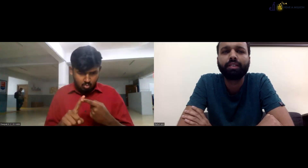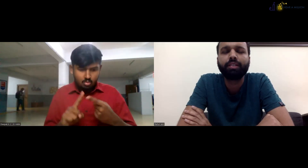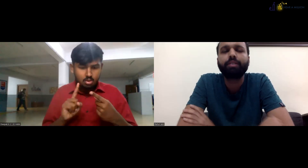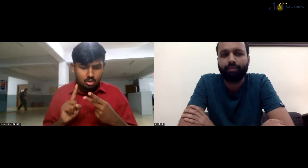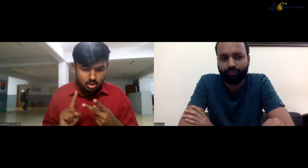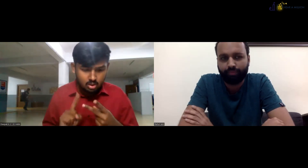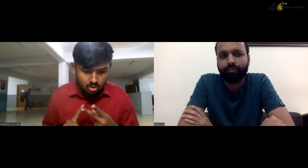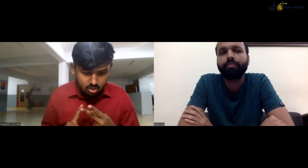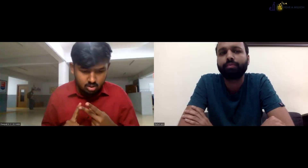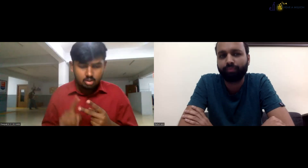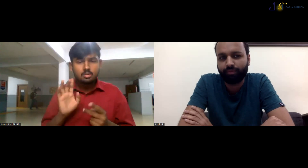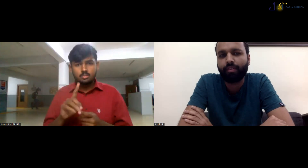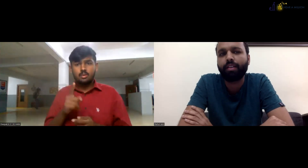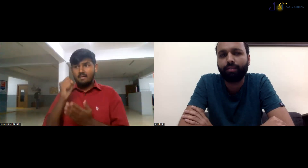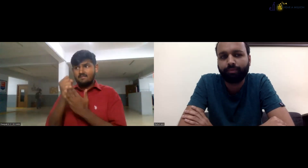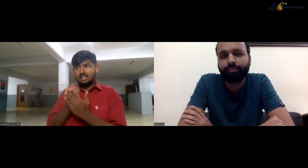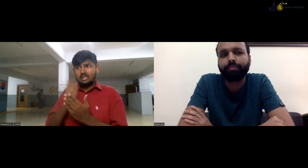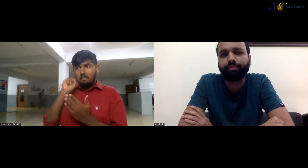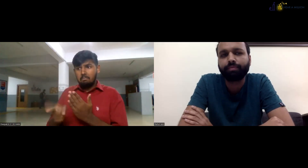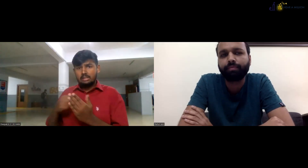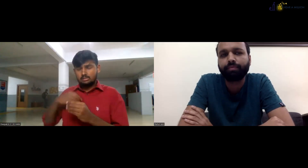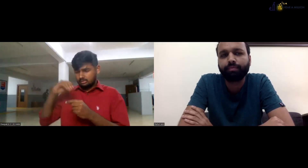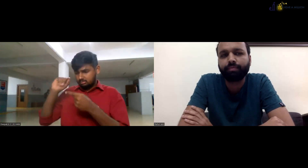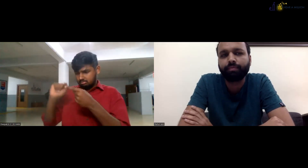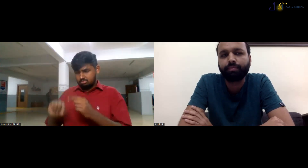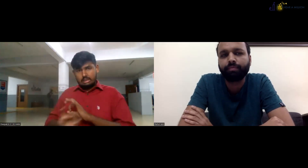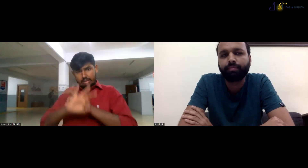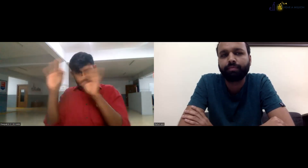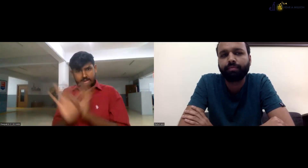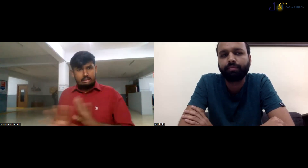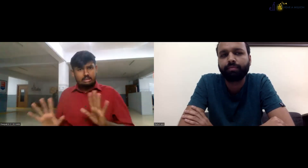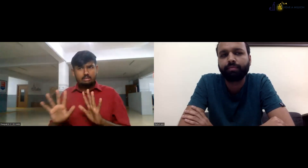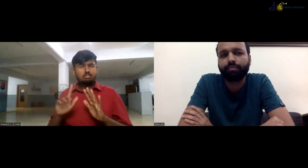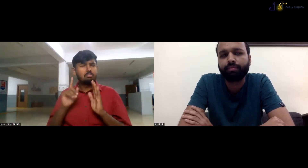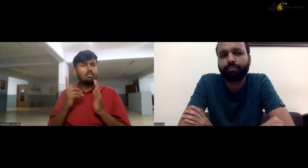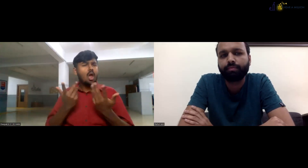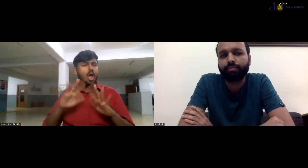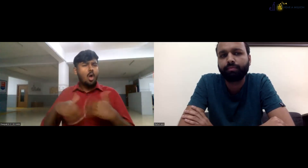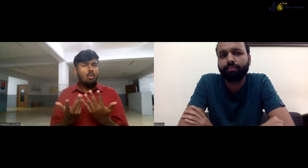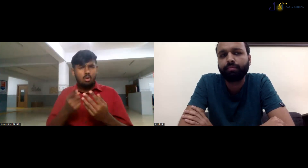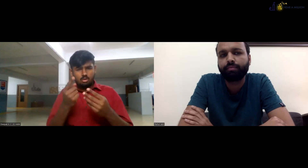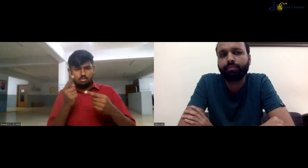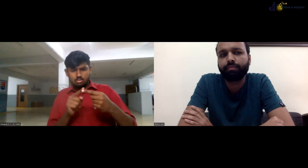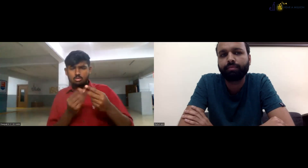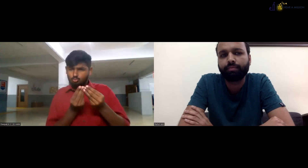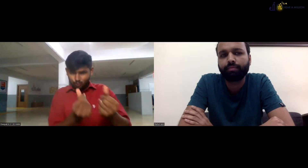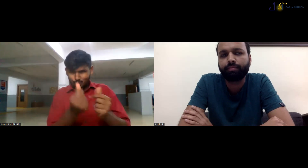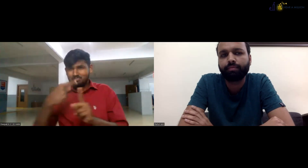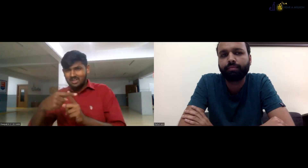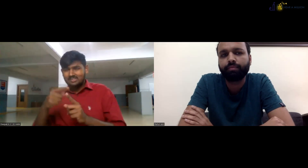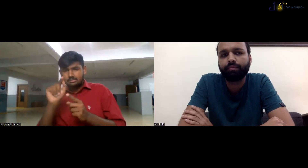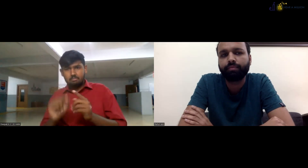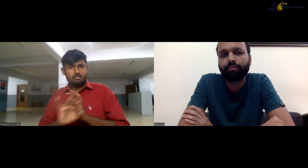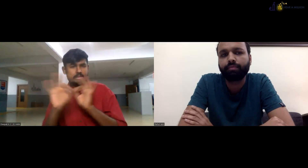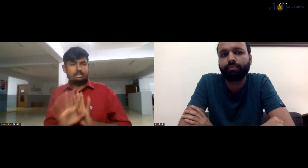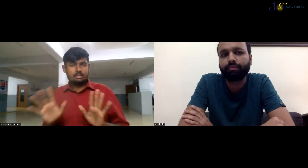to obtain a visa? how do you think